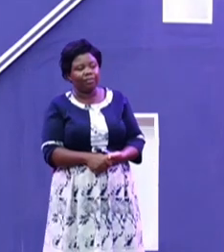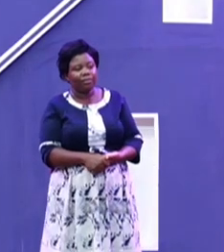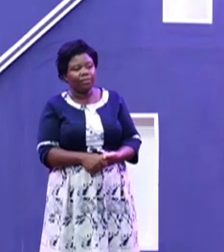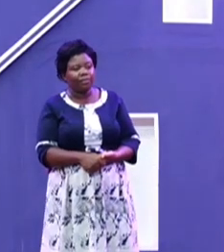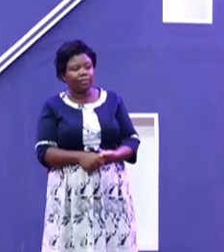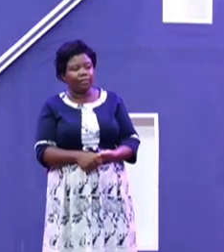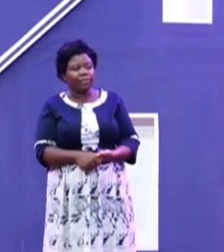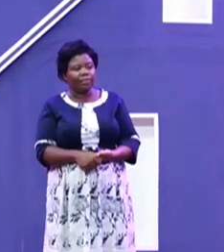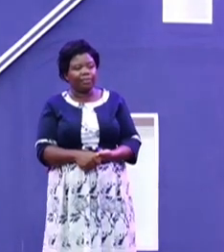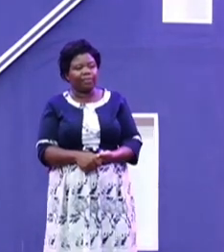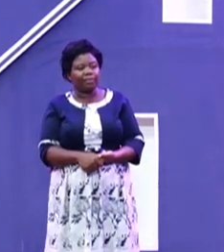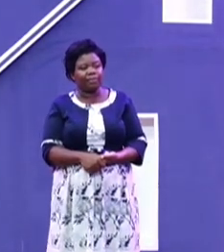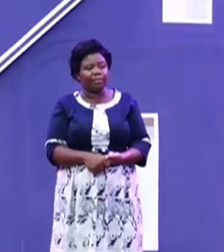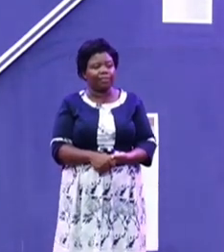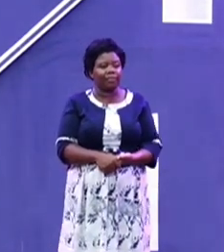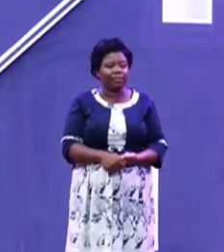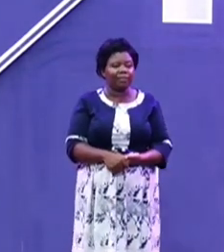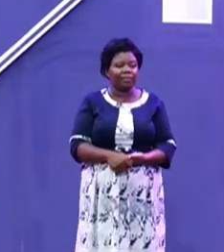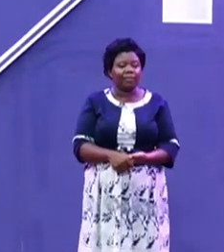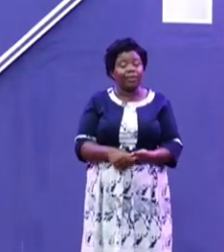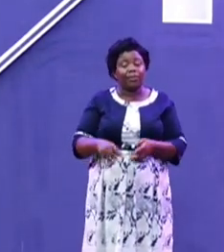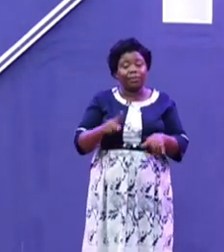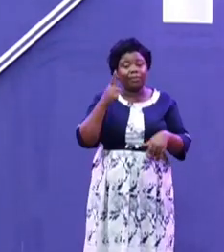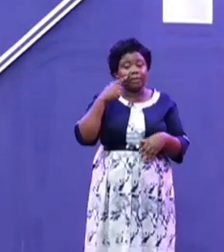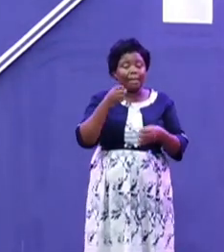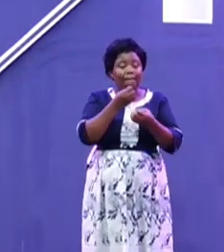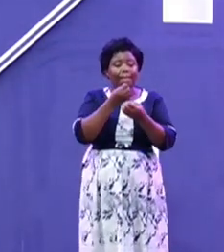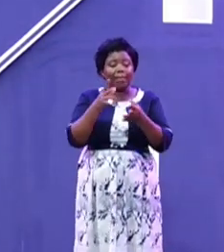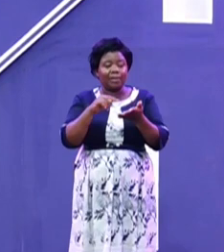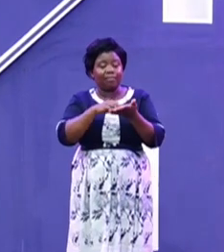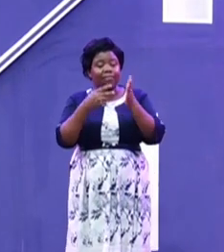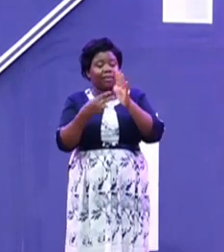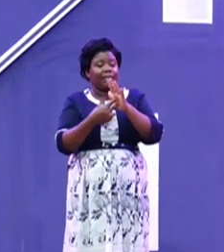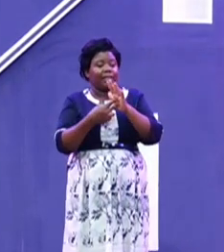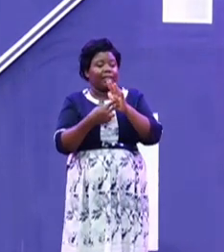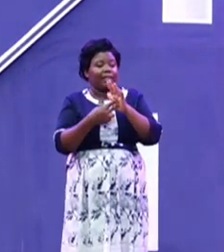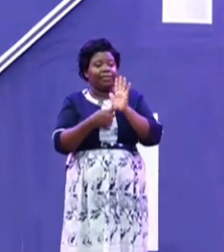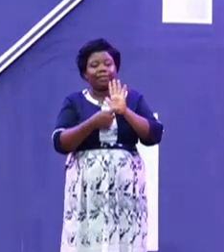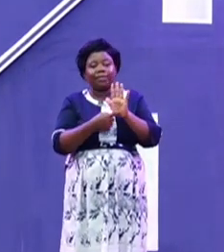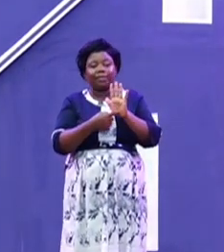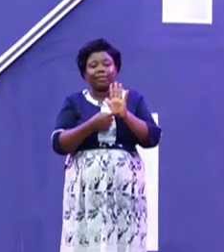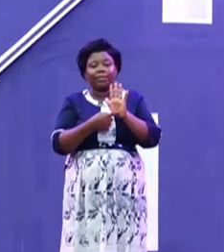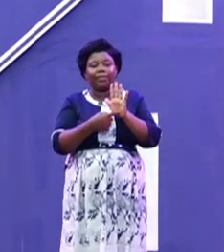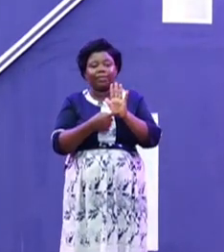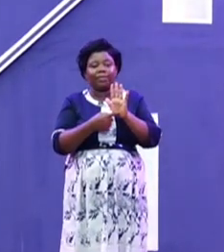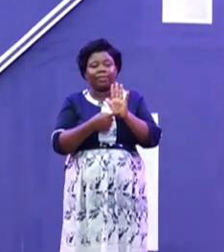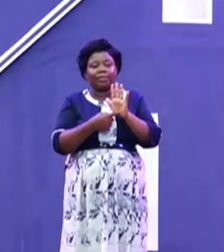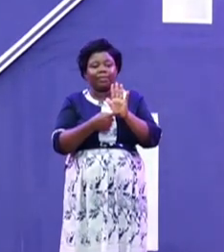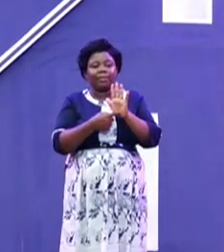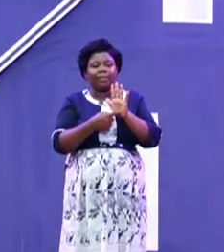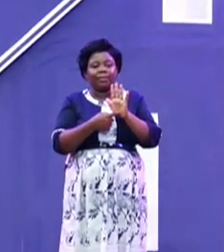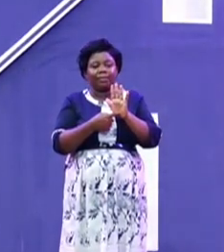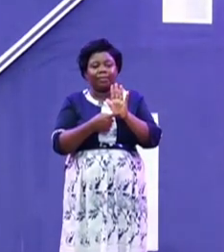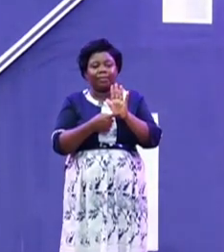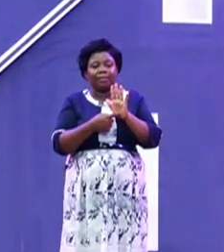musumba tulabye definitions nyingi For example, tuina definition y'omuntu y'omunda